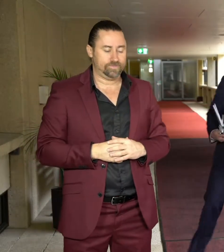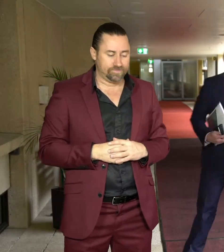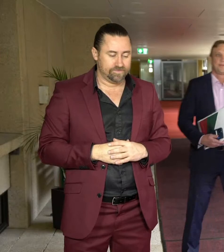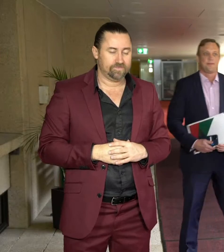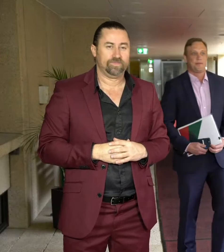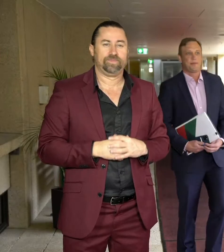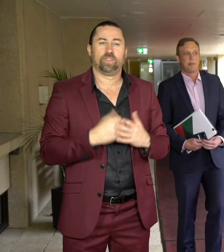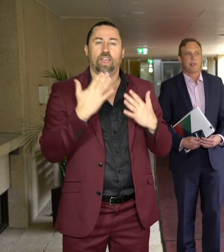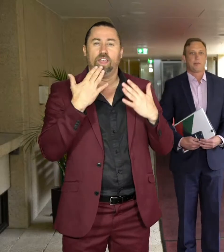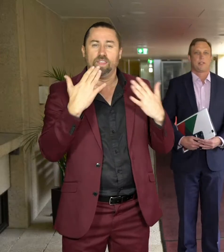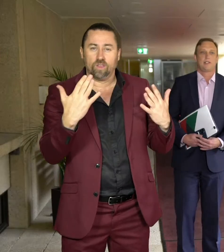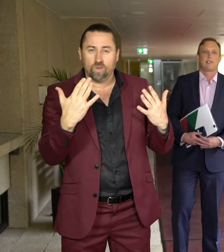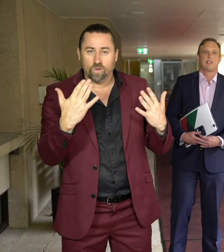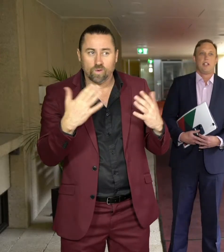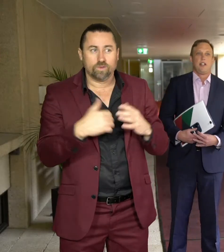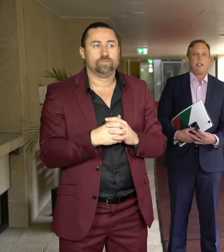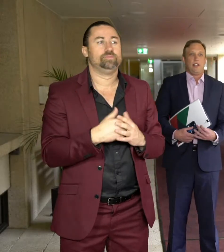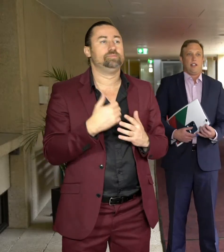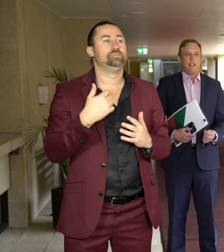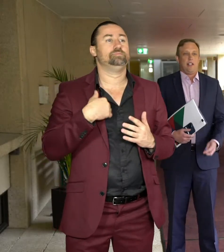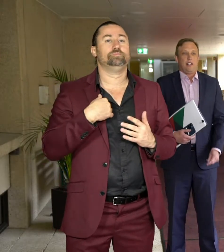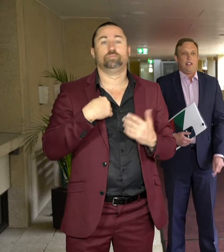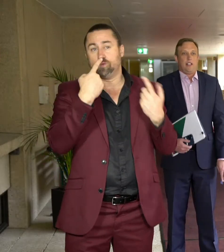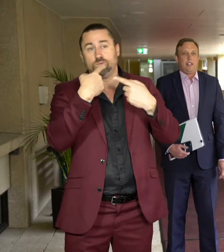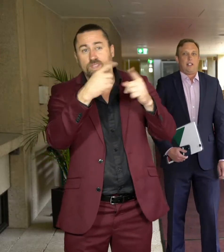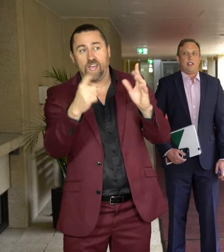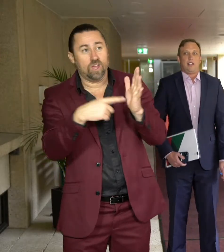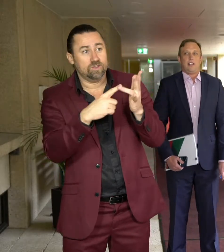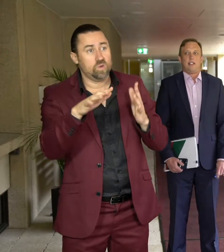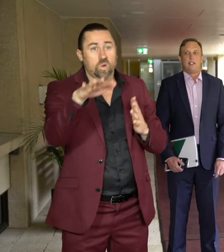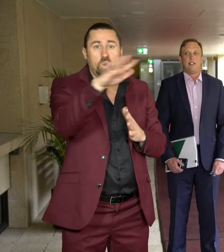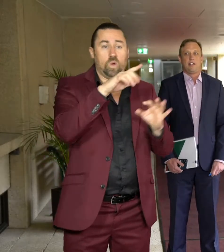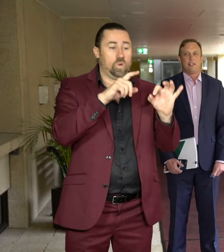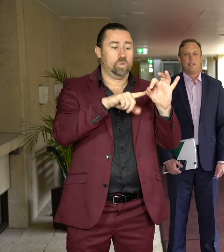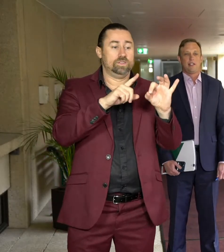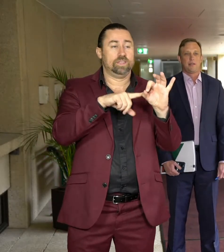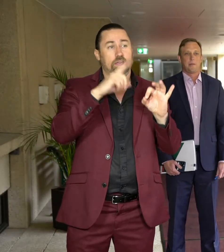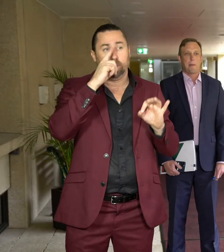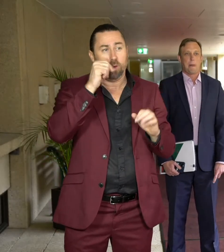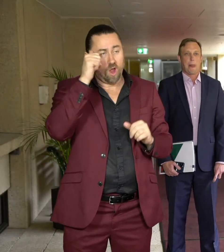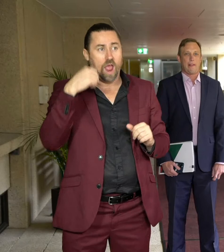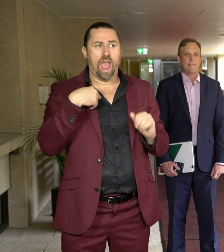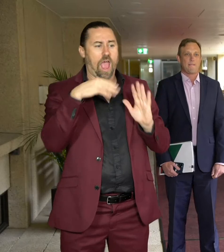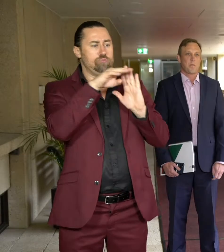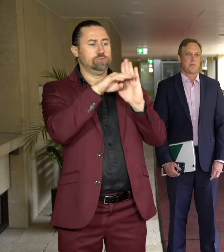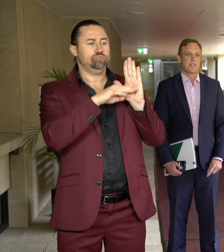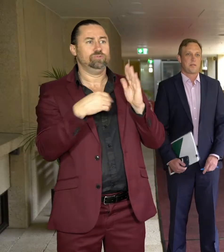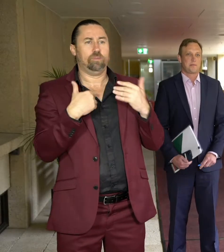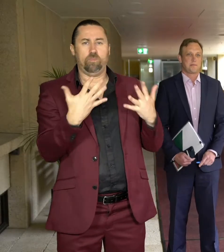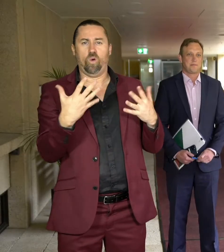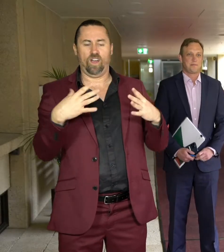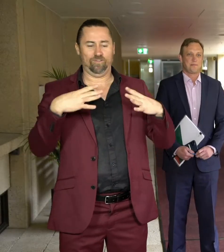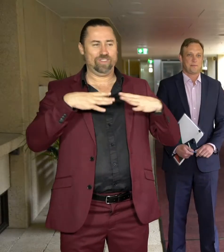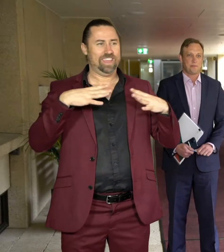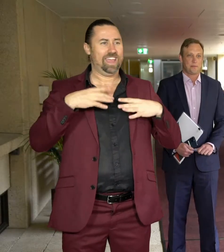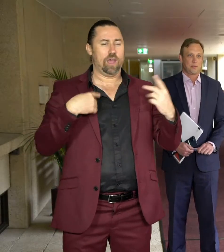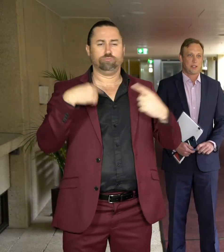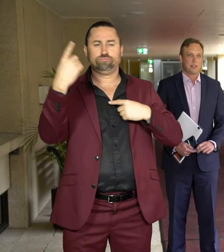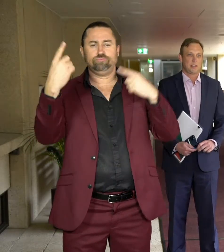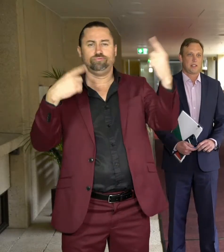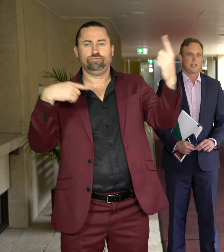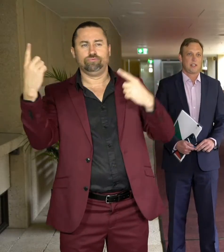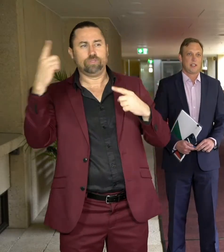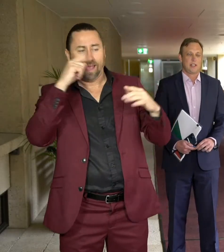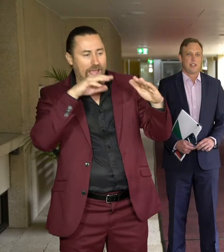Thank you. And so our message to Queenslanders, as we start easing restrictions in Queensland, we can have more people